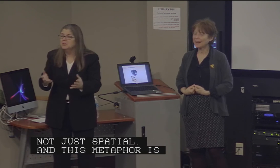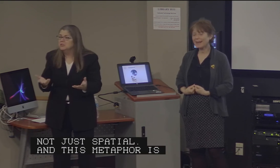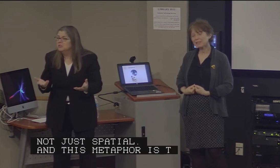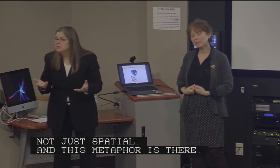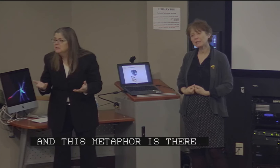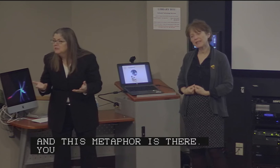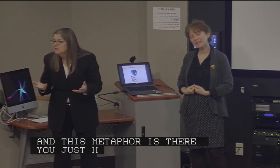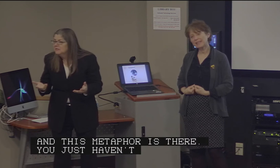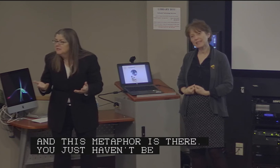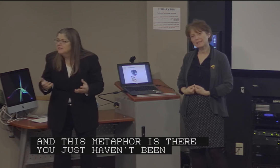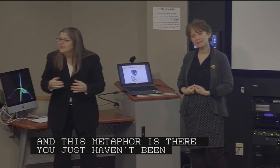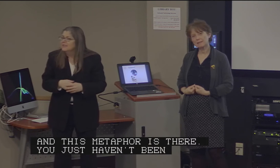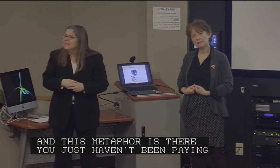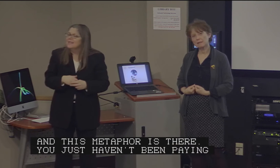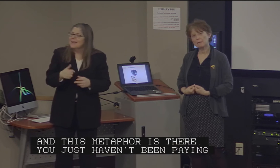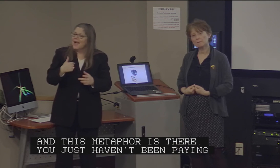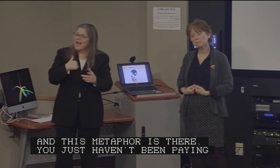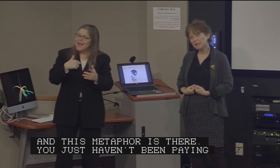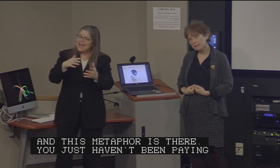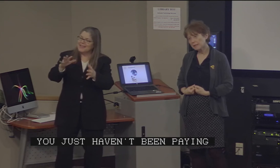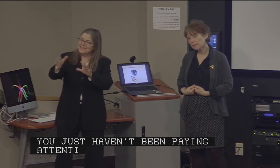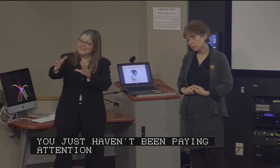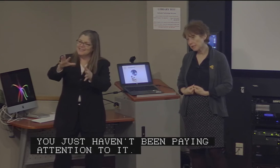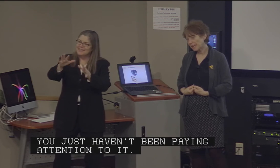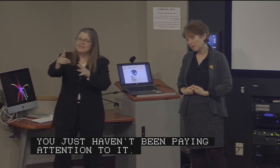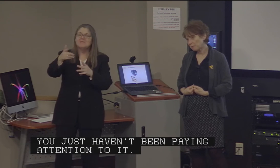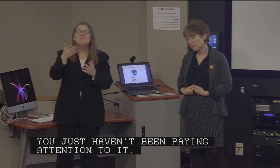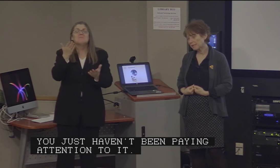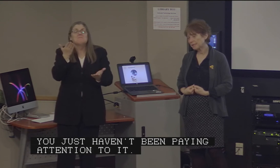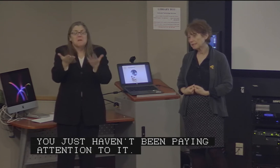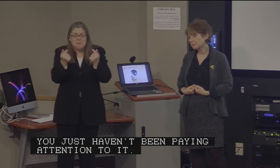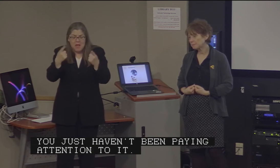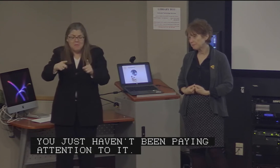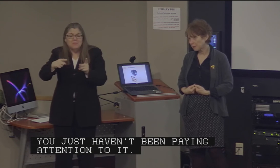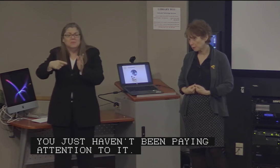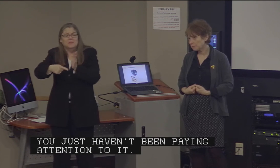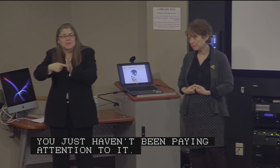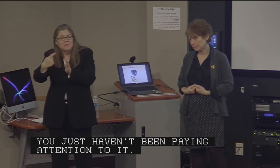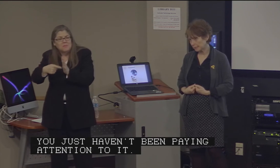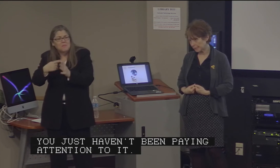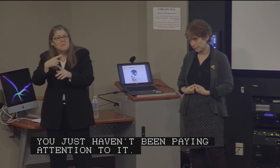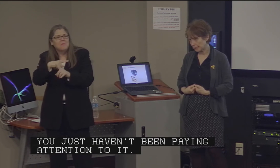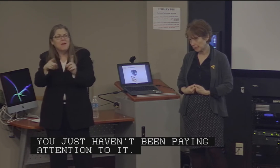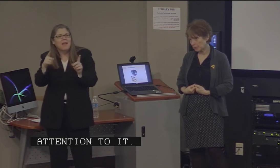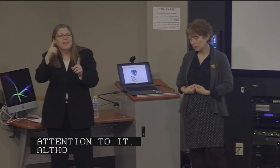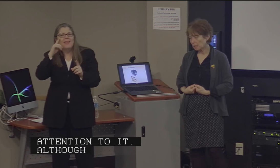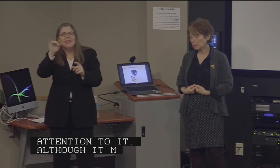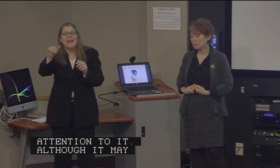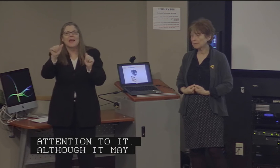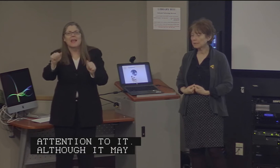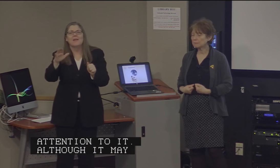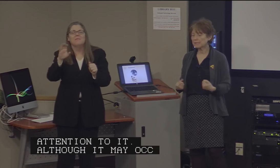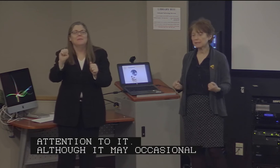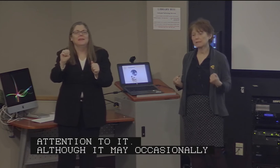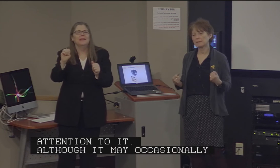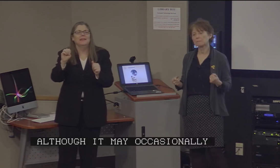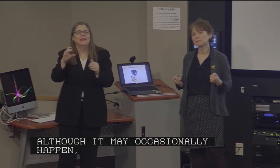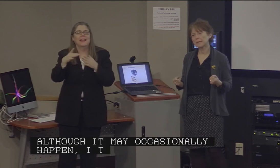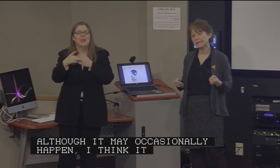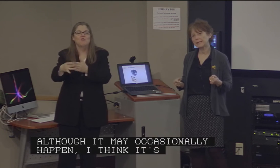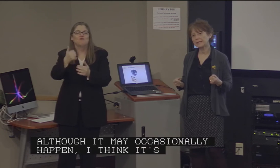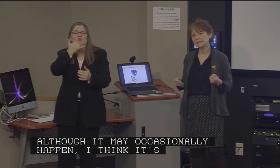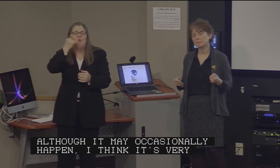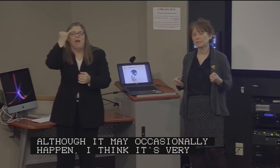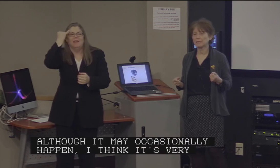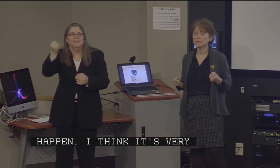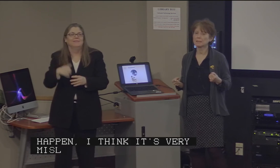I actually think that's, although it may occasionally happen, I think it's very misleading. And the reason I don't